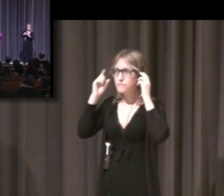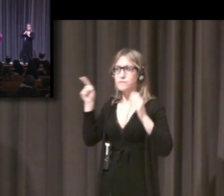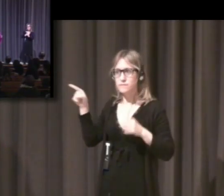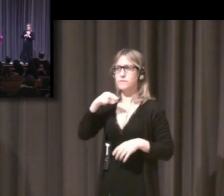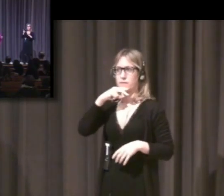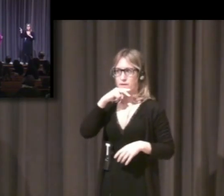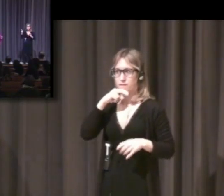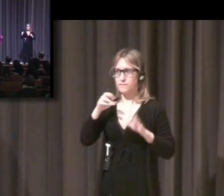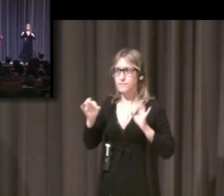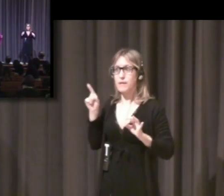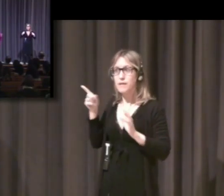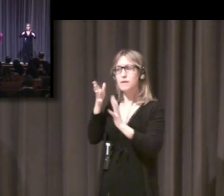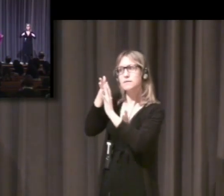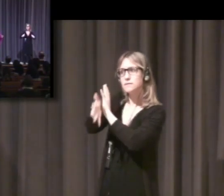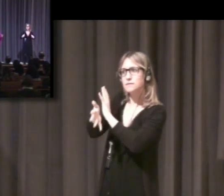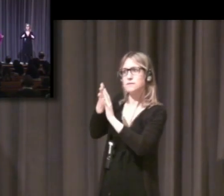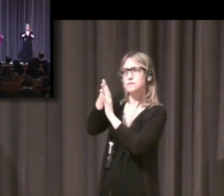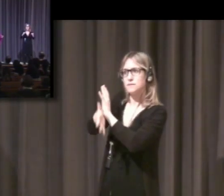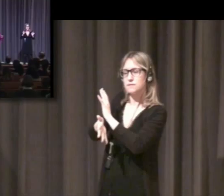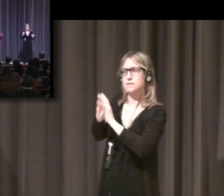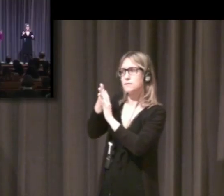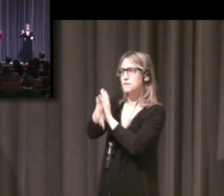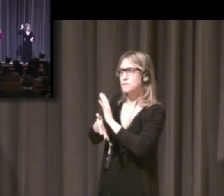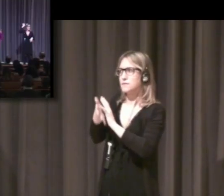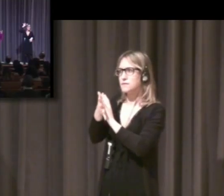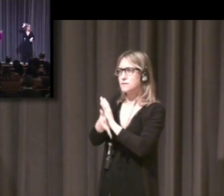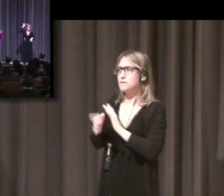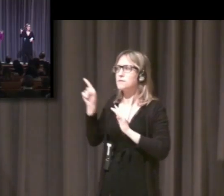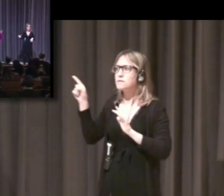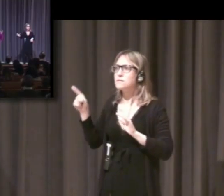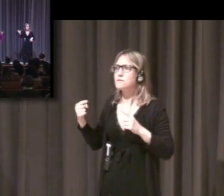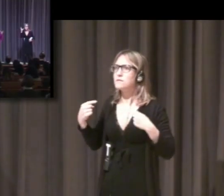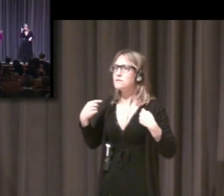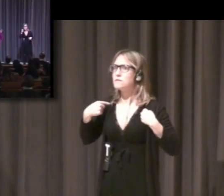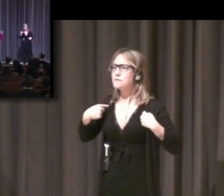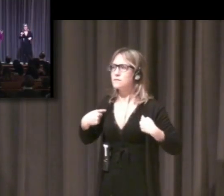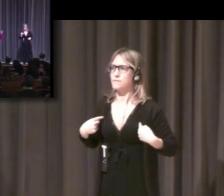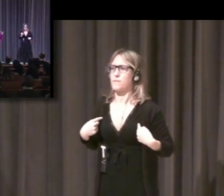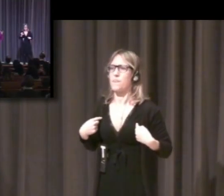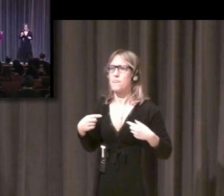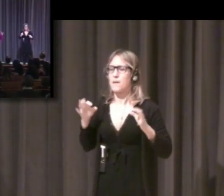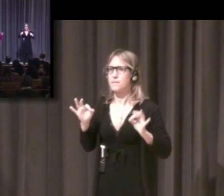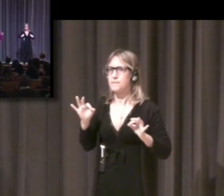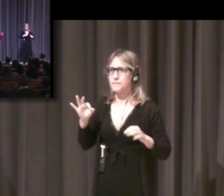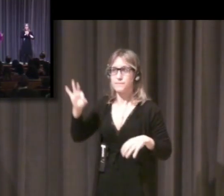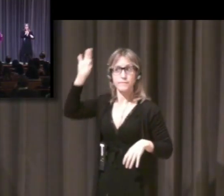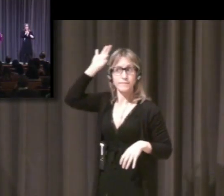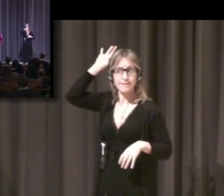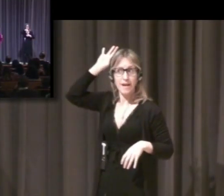can hear with her cochlear implant, what's going on inside her